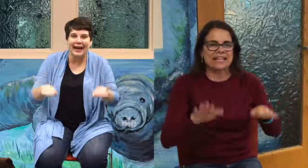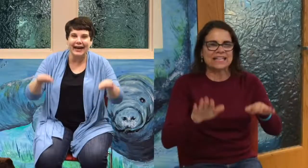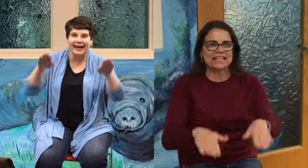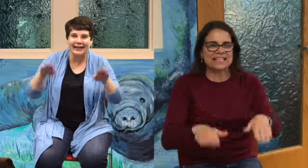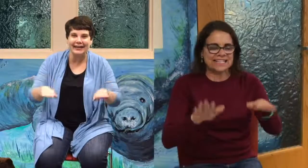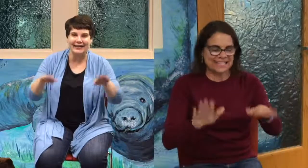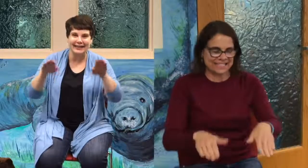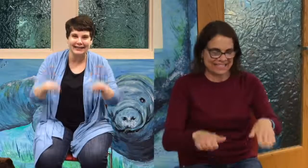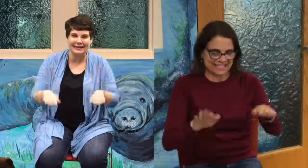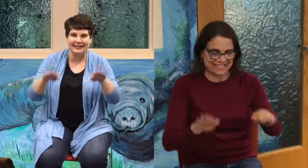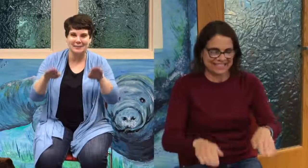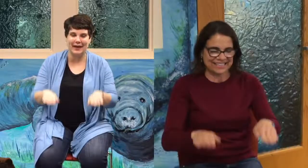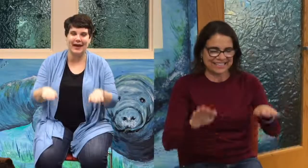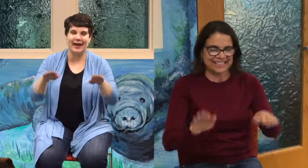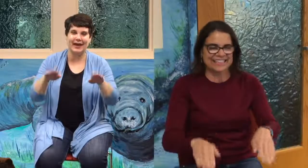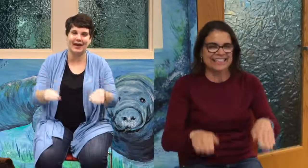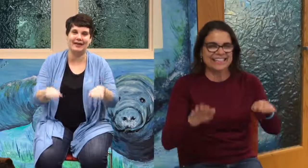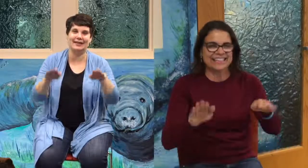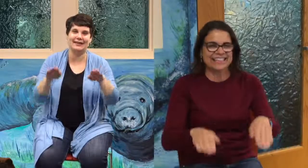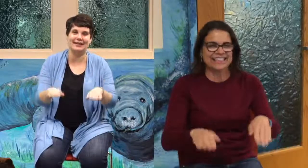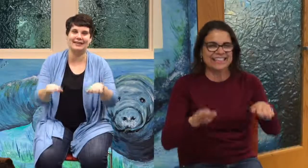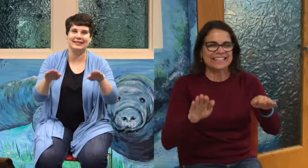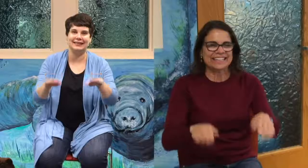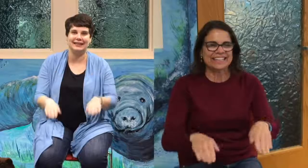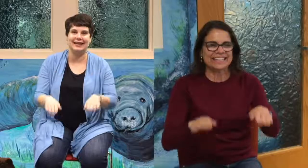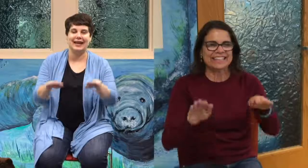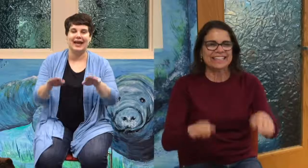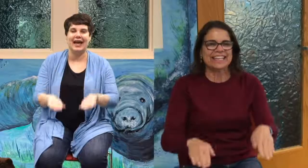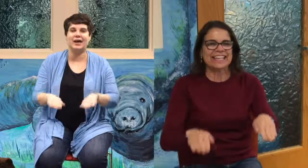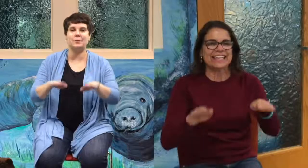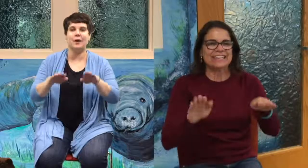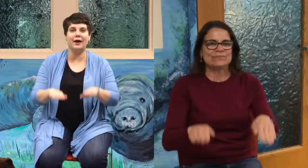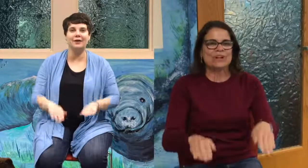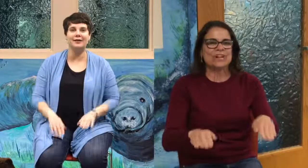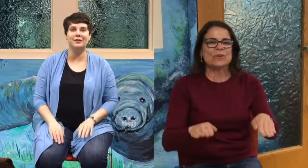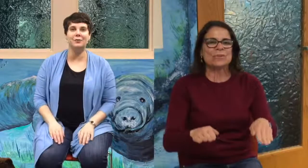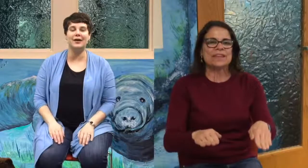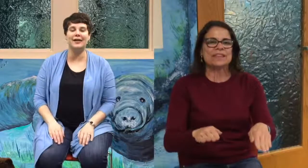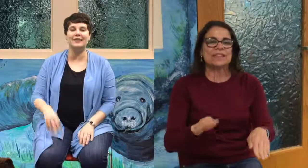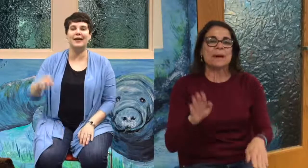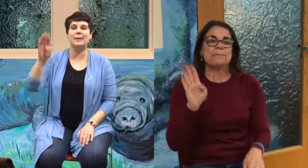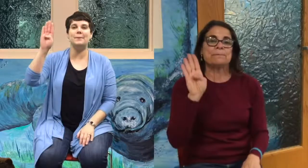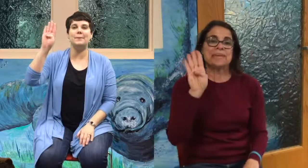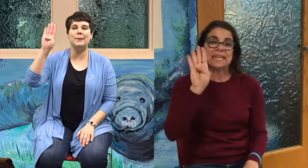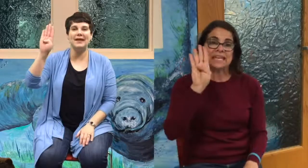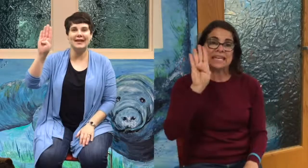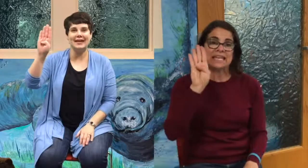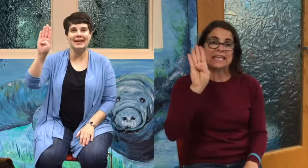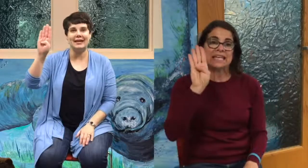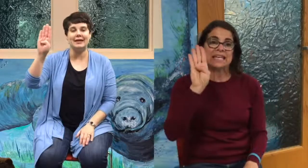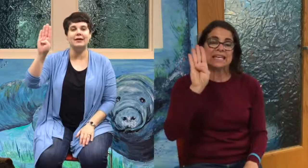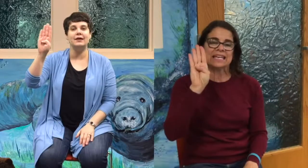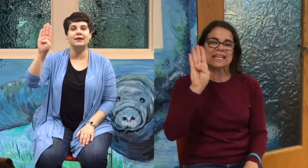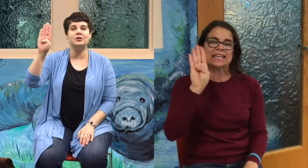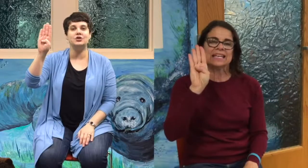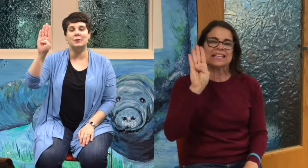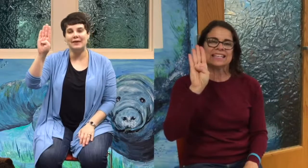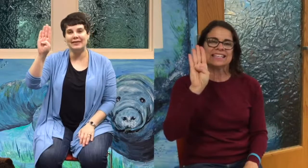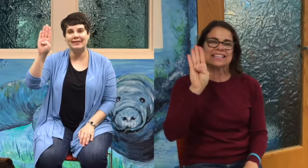pat it. Pat it. And mark it with a B. Show me the sign